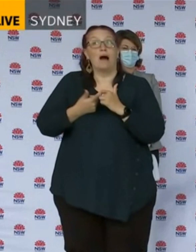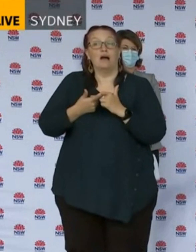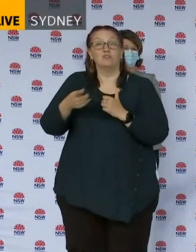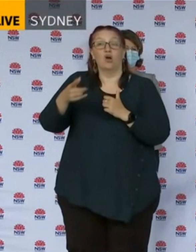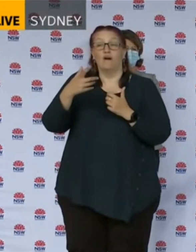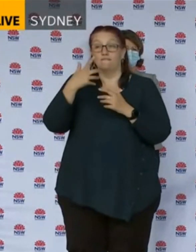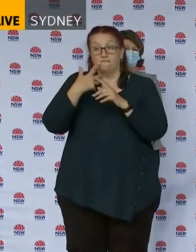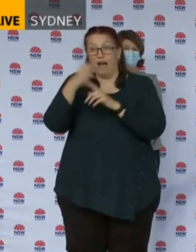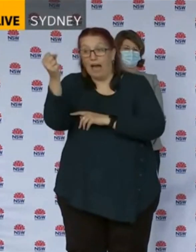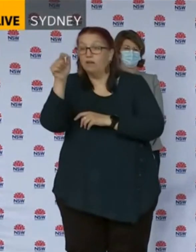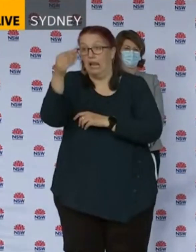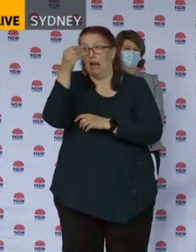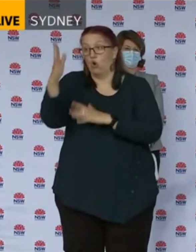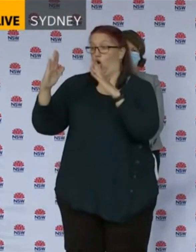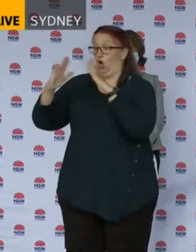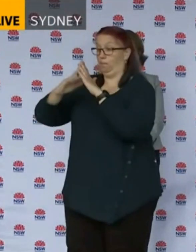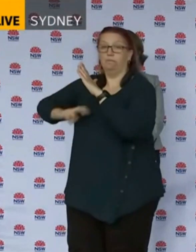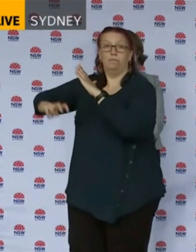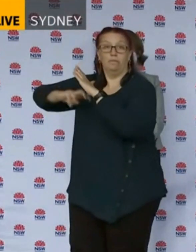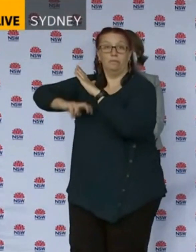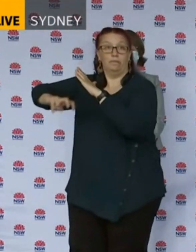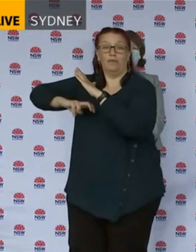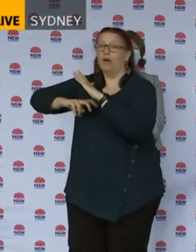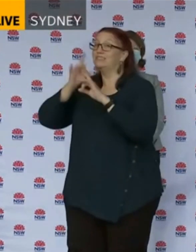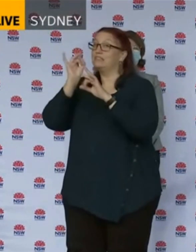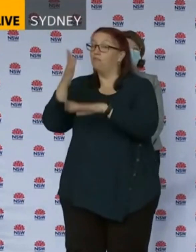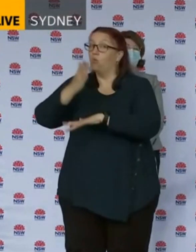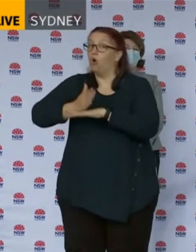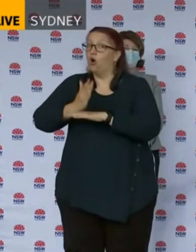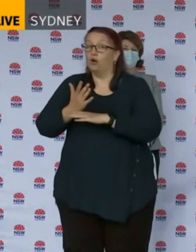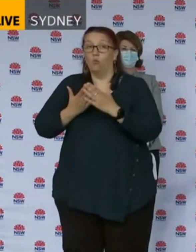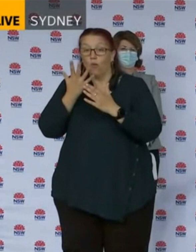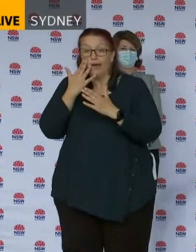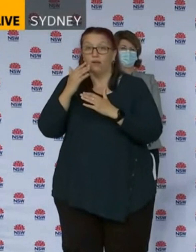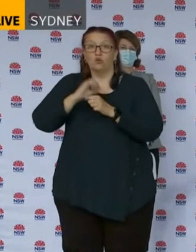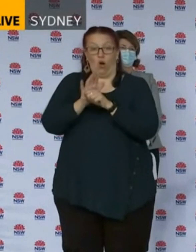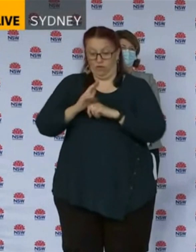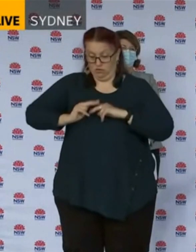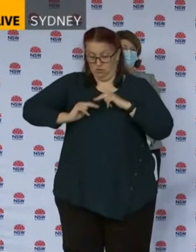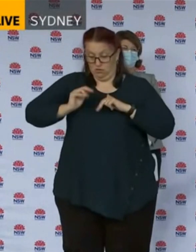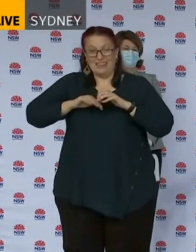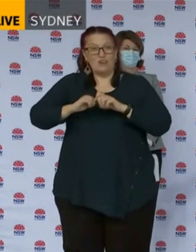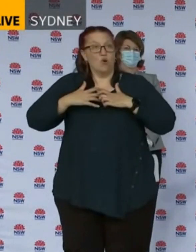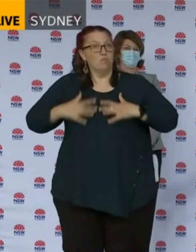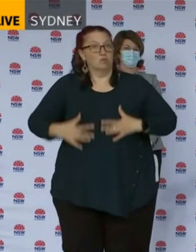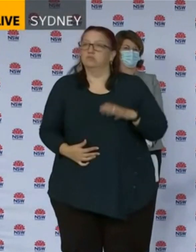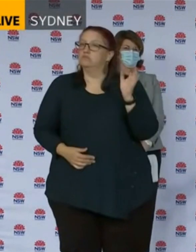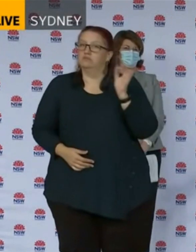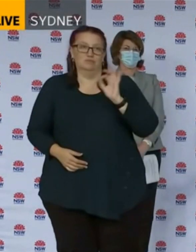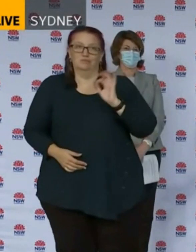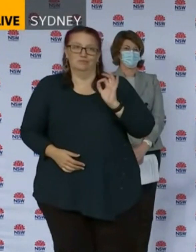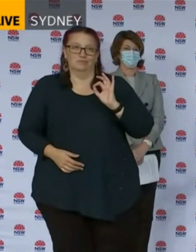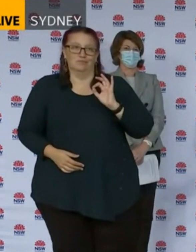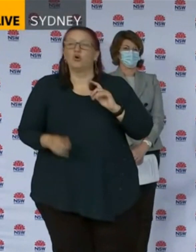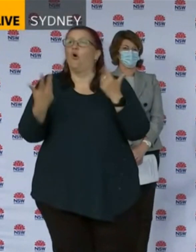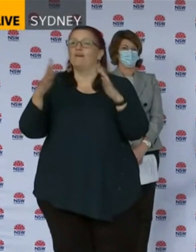worker that had a small crossover with this individual had been rapidly identified as a close contact and